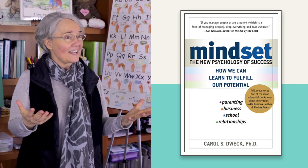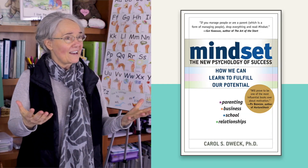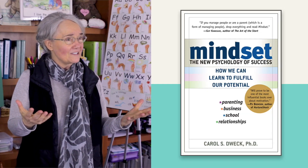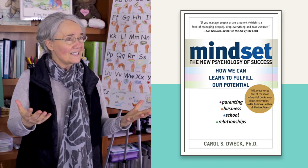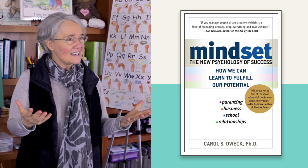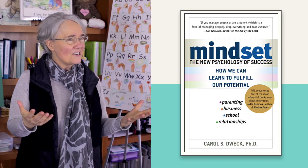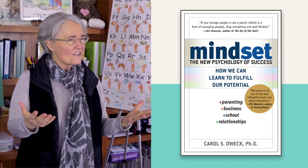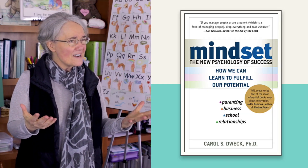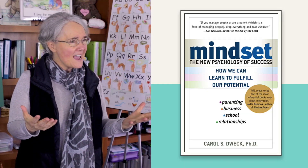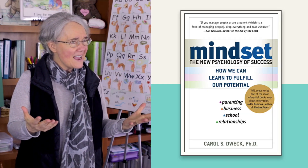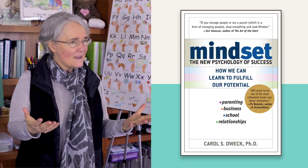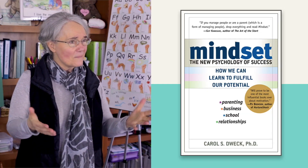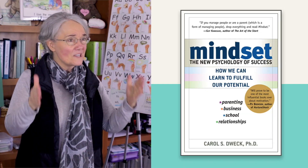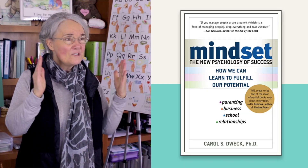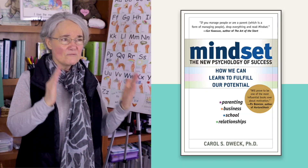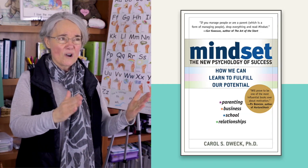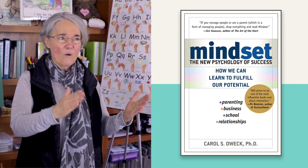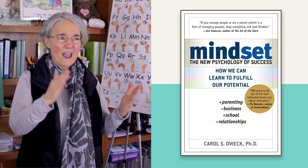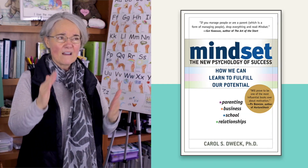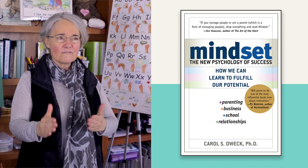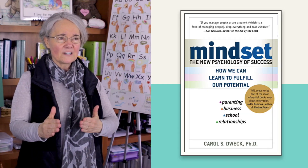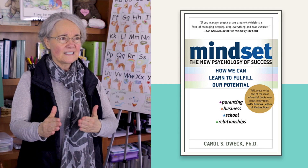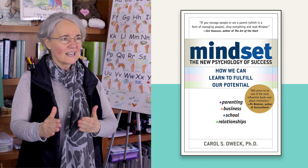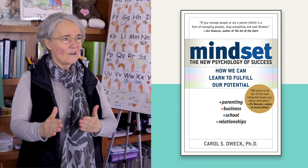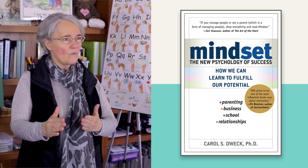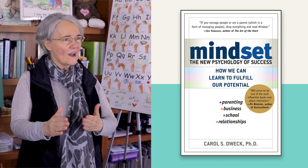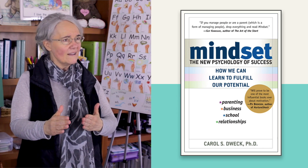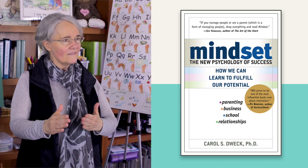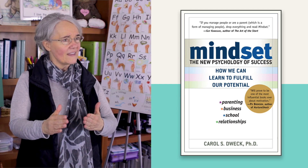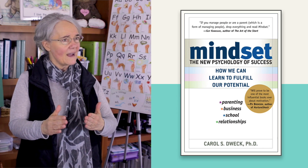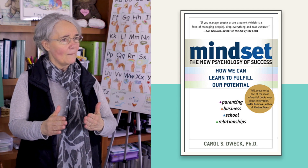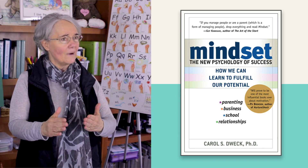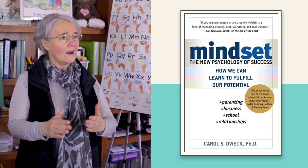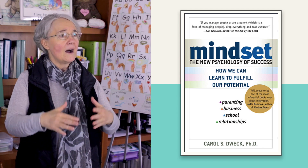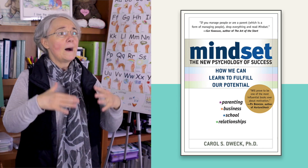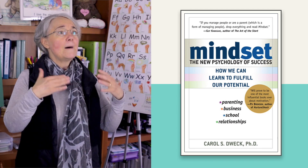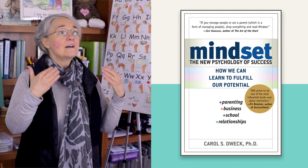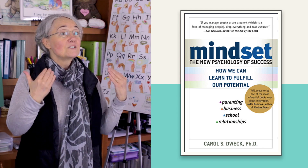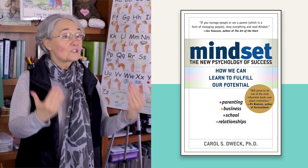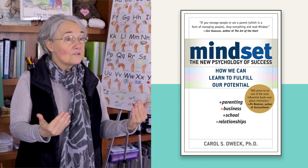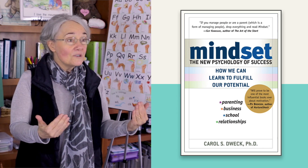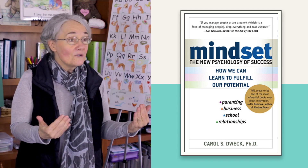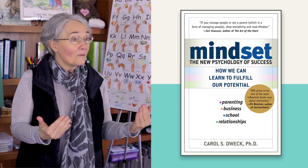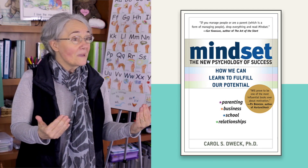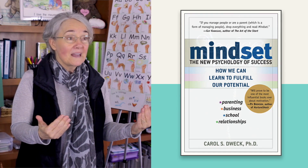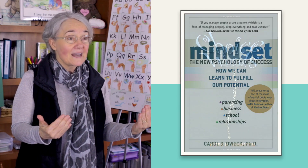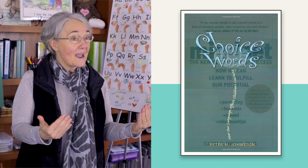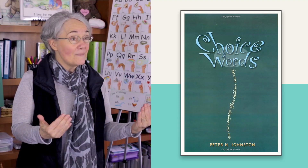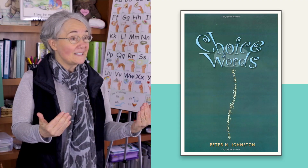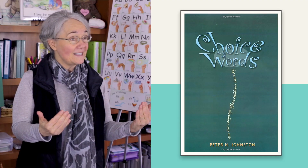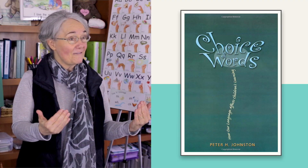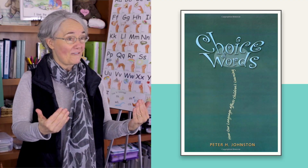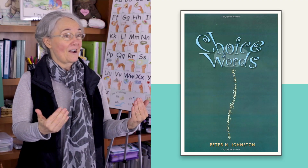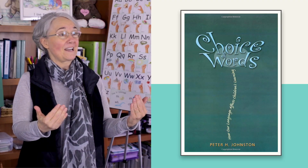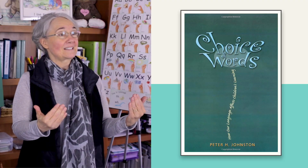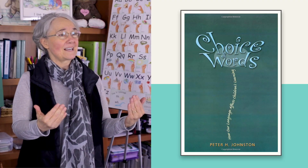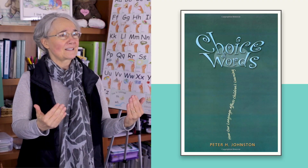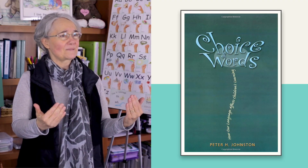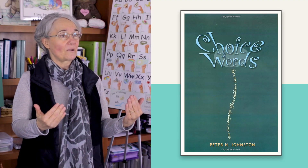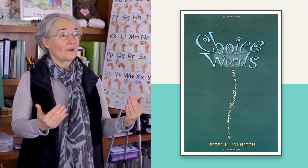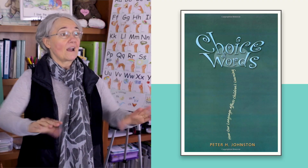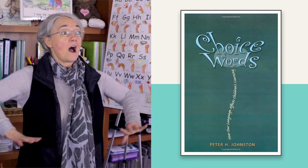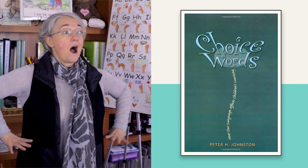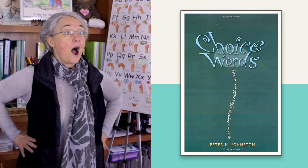learn the letters in your name? You know every single one of them. Soon you'll be an ABC